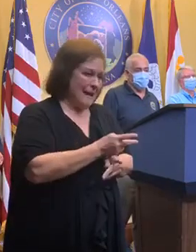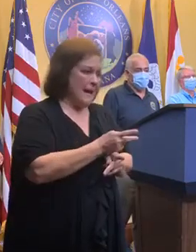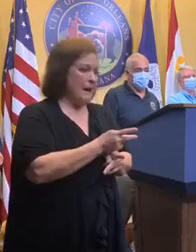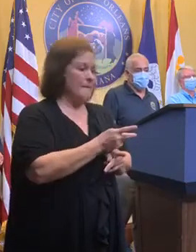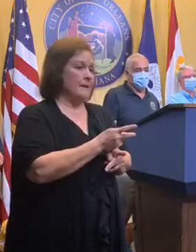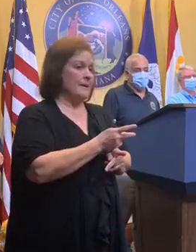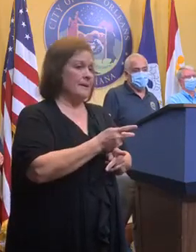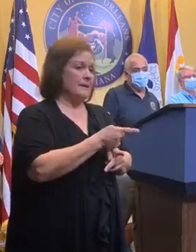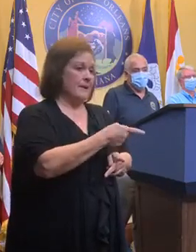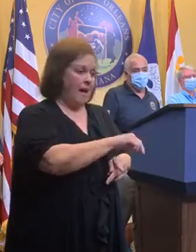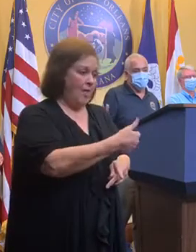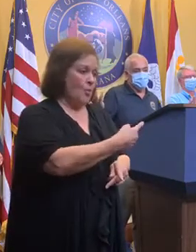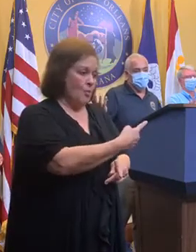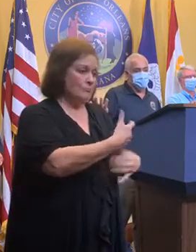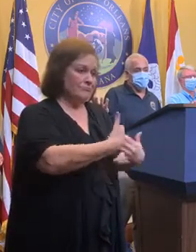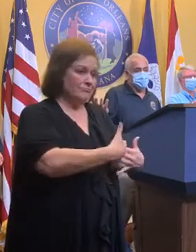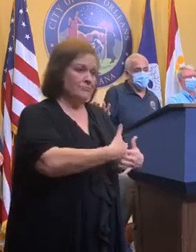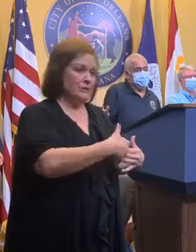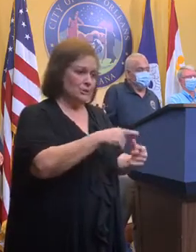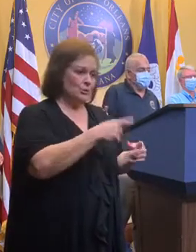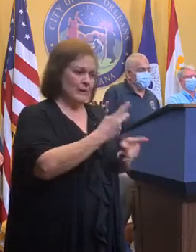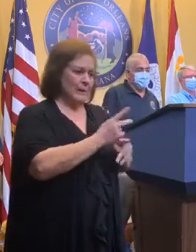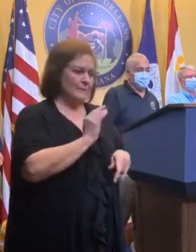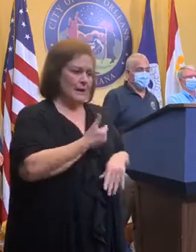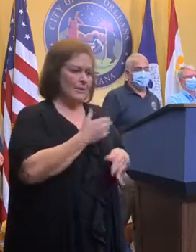dry the best we can. So